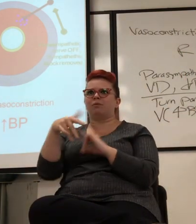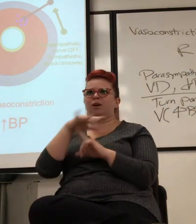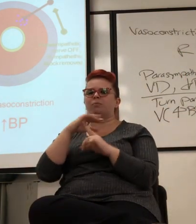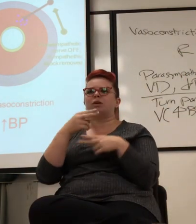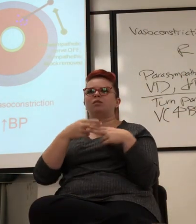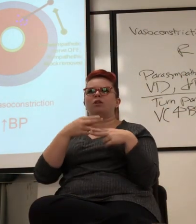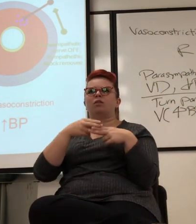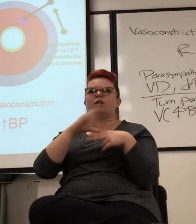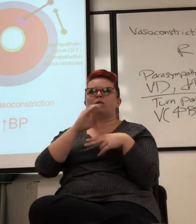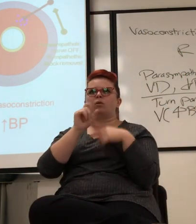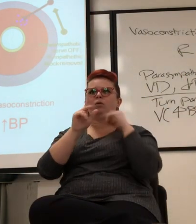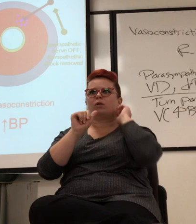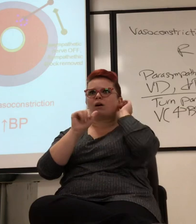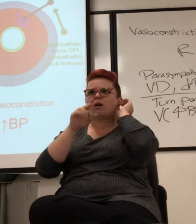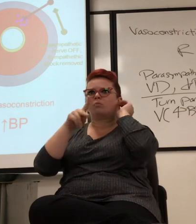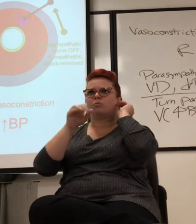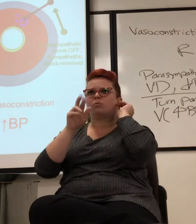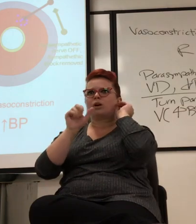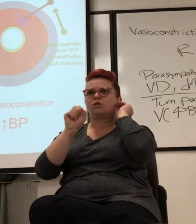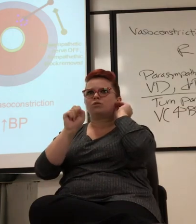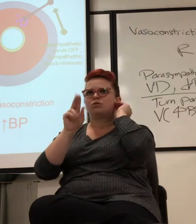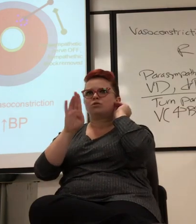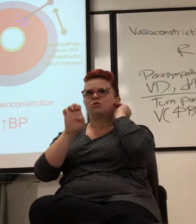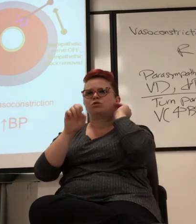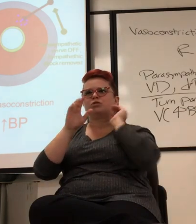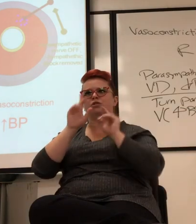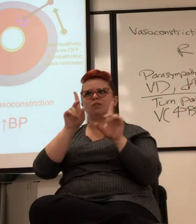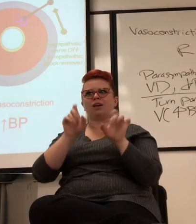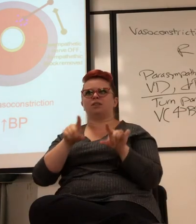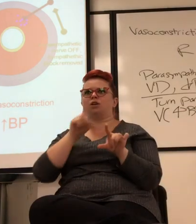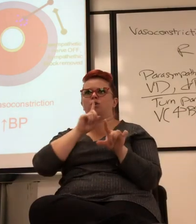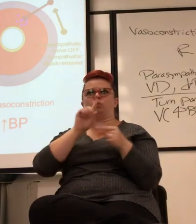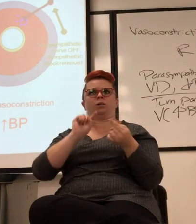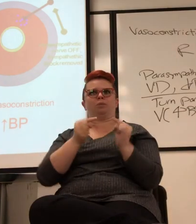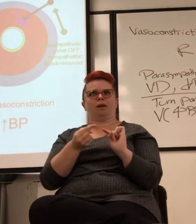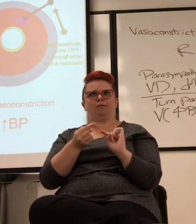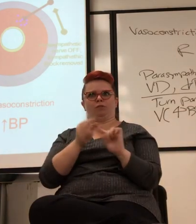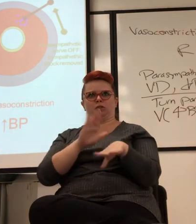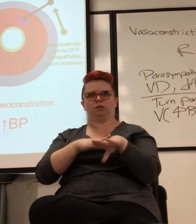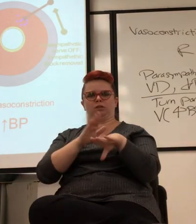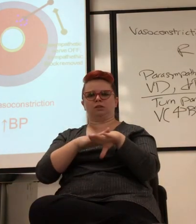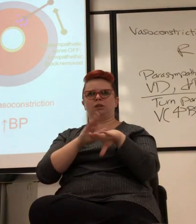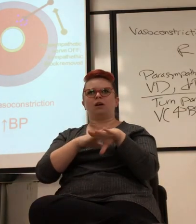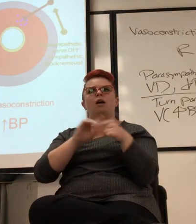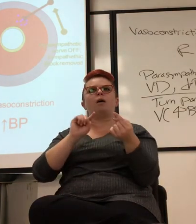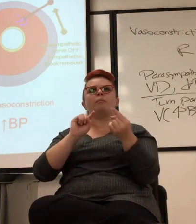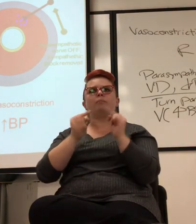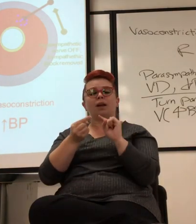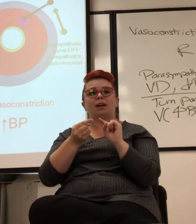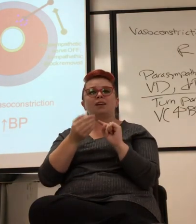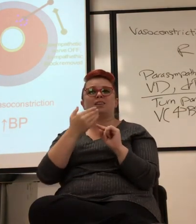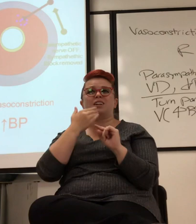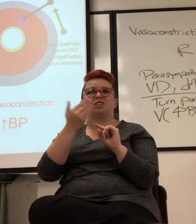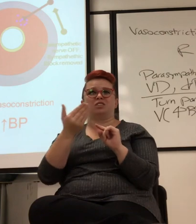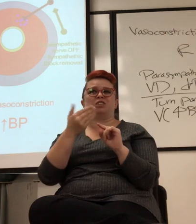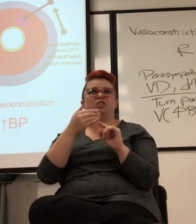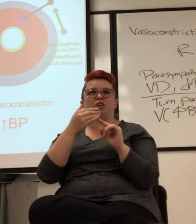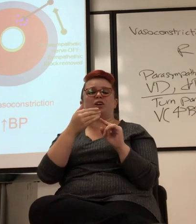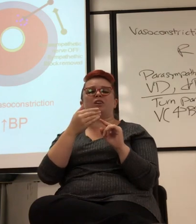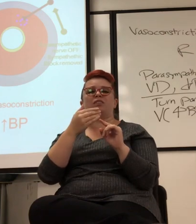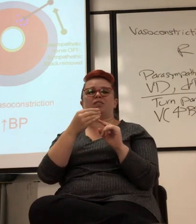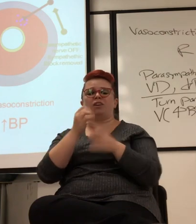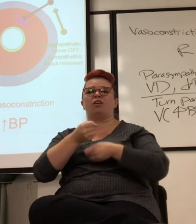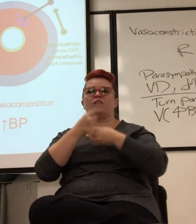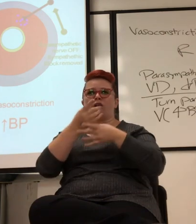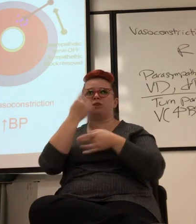test, where your subject, I gotta warn you, it's very painful. Pain is a good elicitor of a